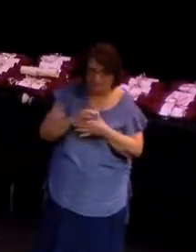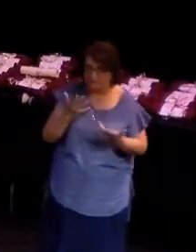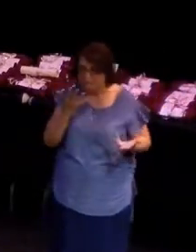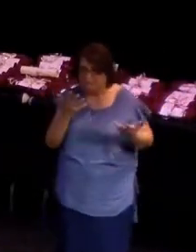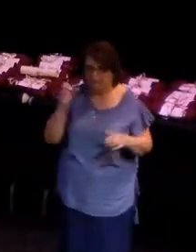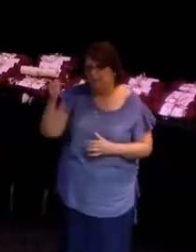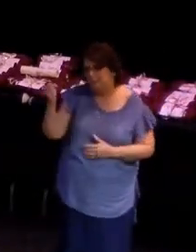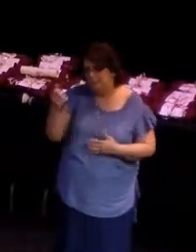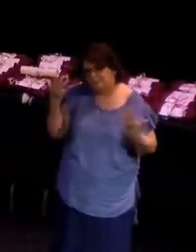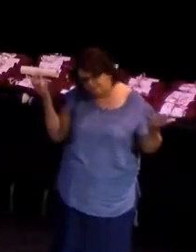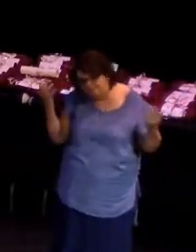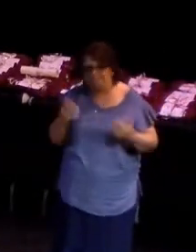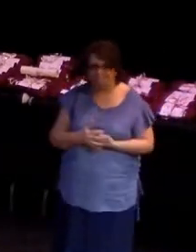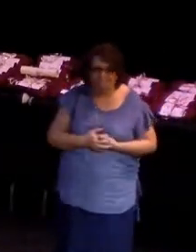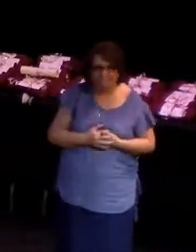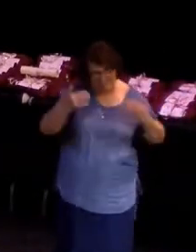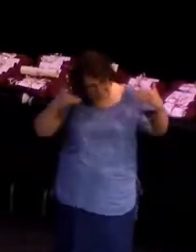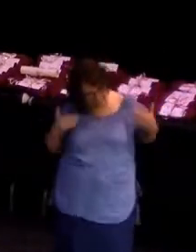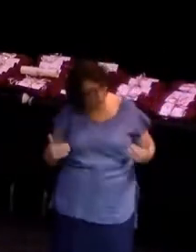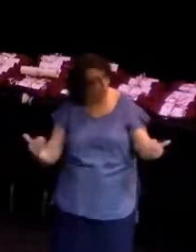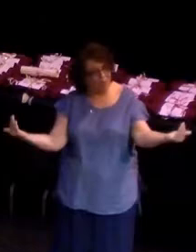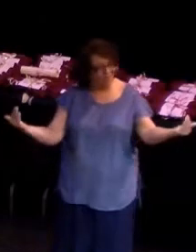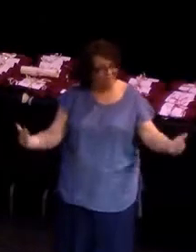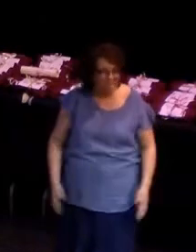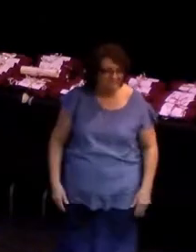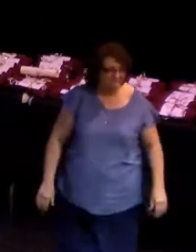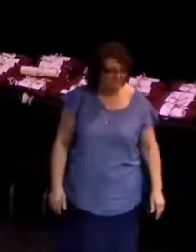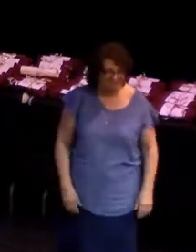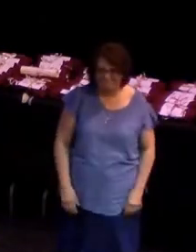yeah, I guess here we go.